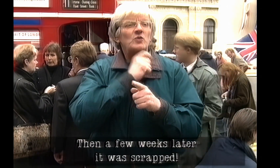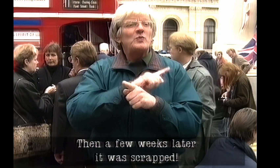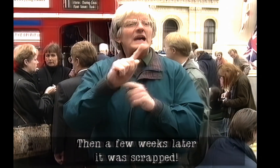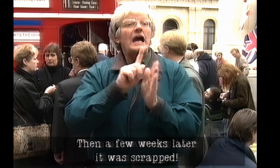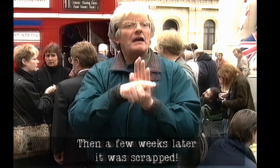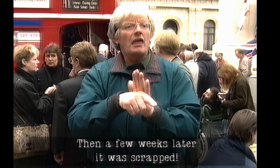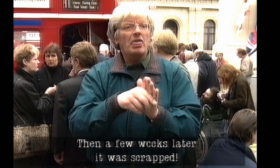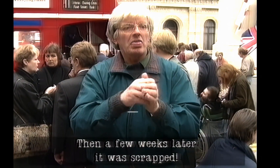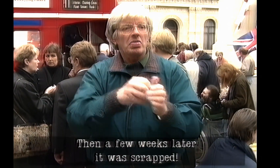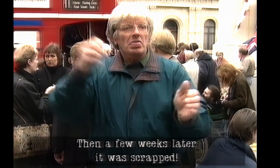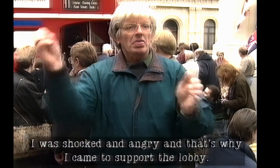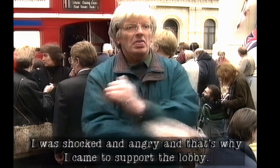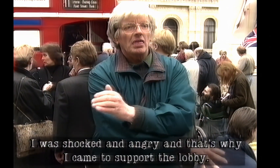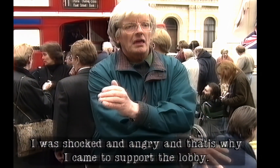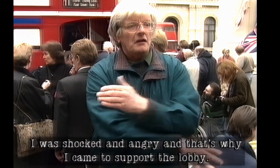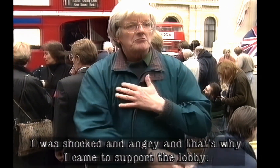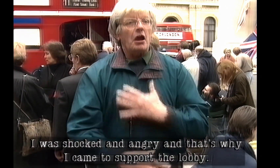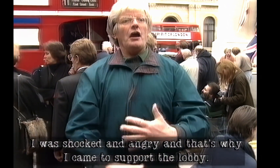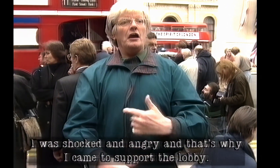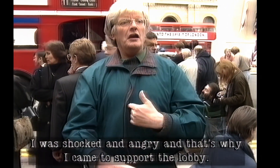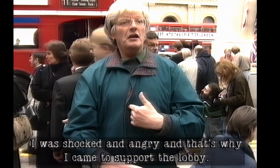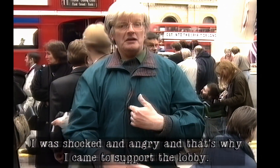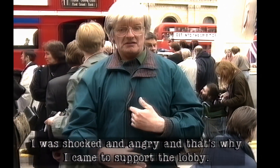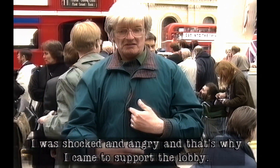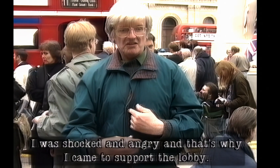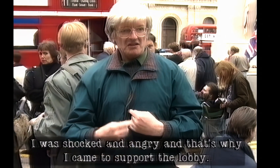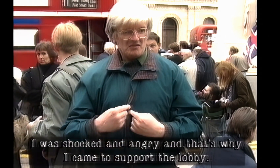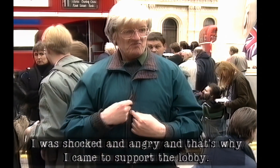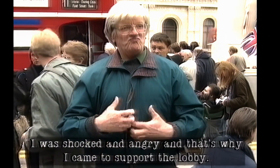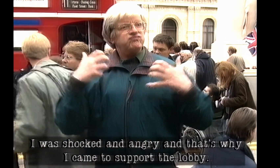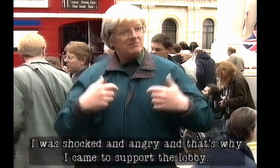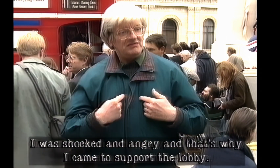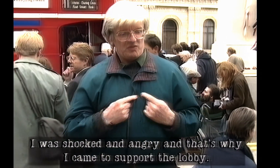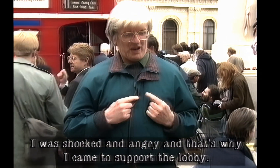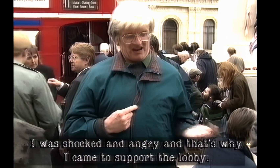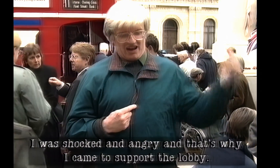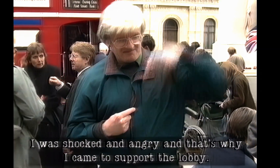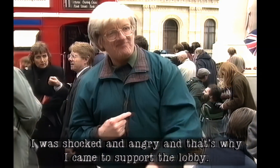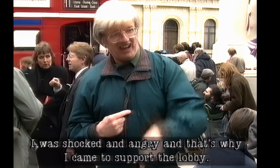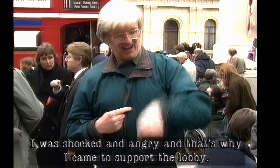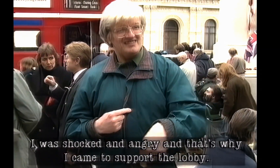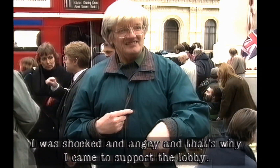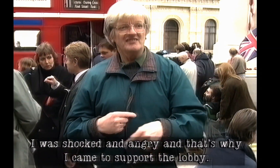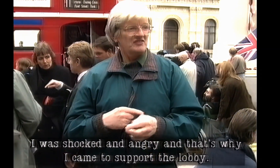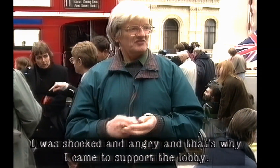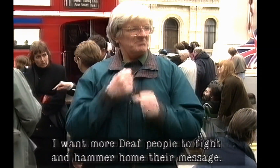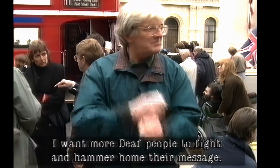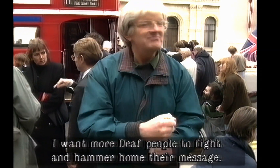weeks later, it was scrapped. I was shocked and angry. And that's why I came here to support the